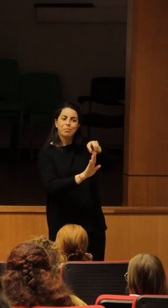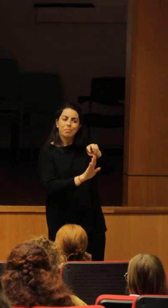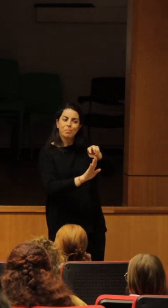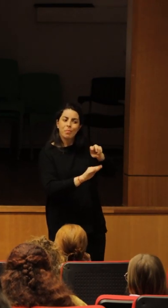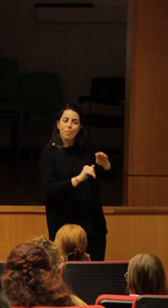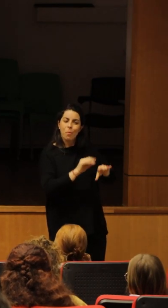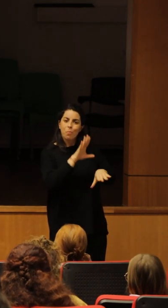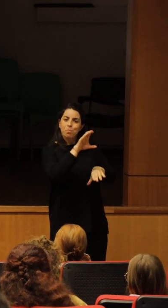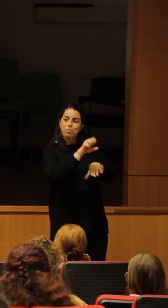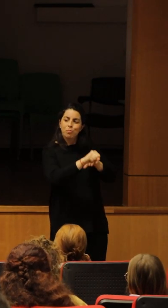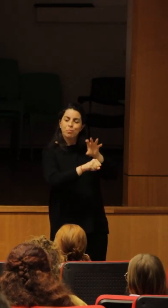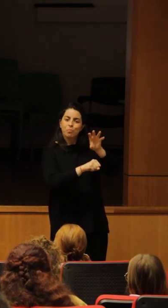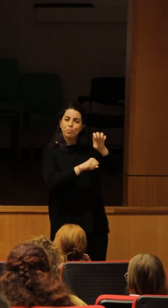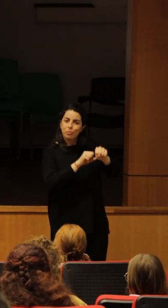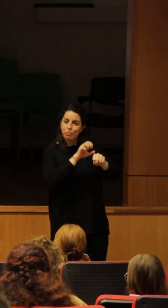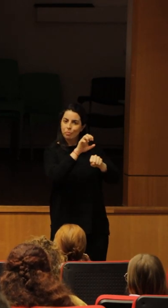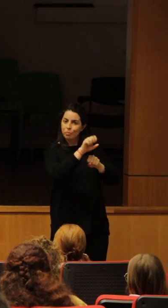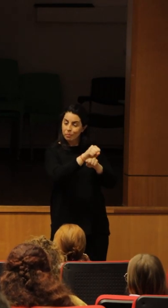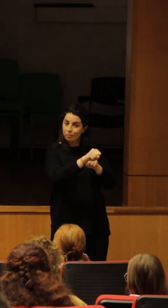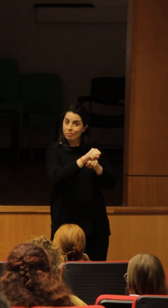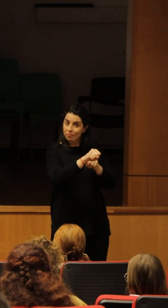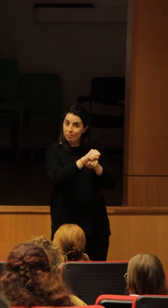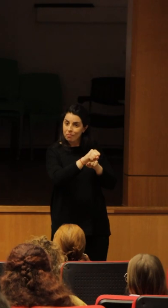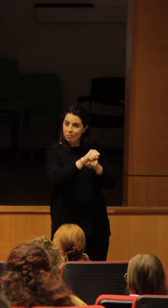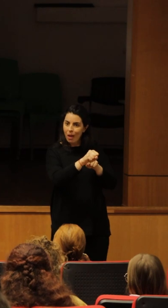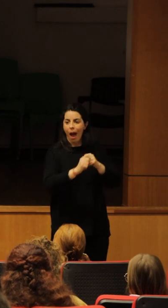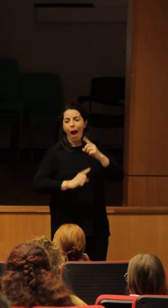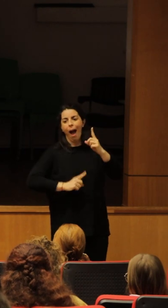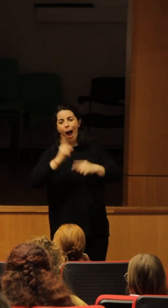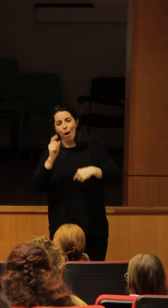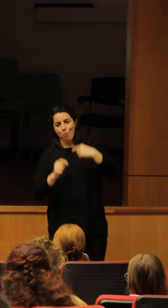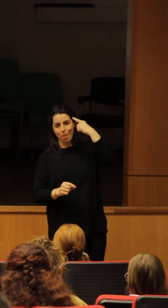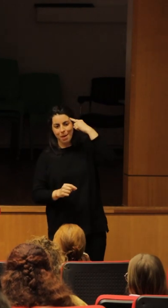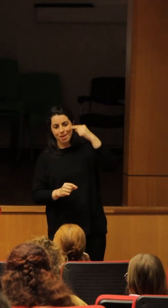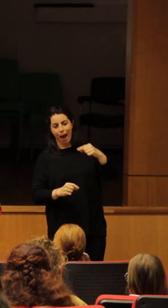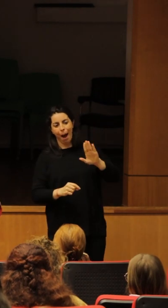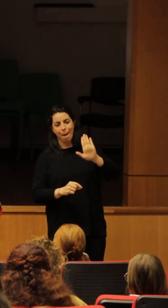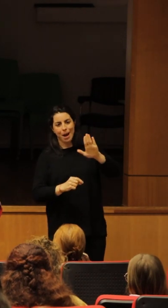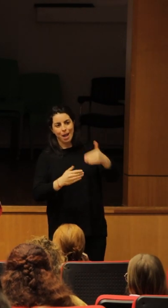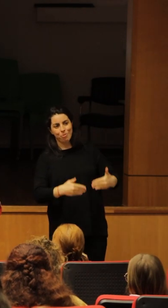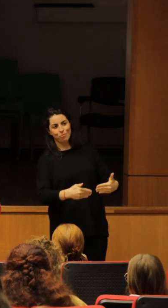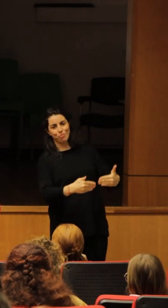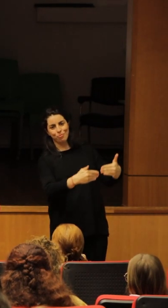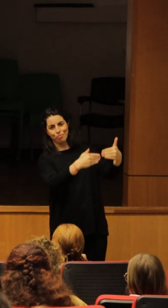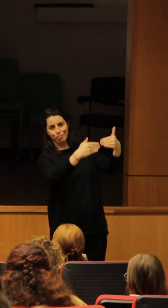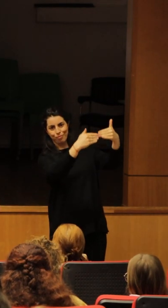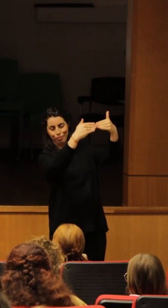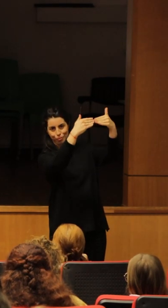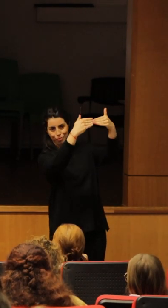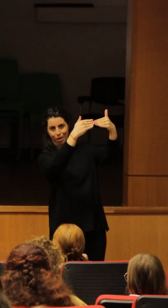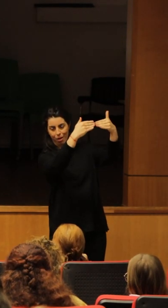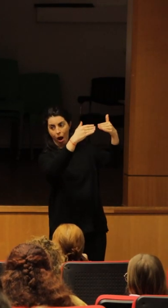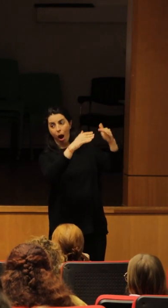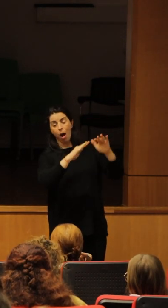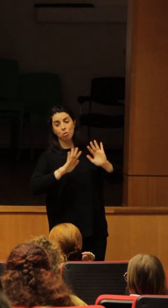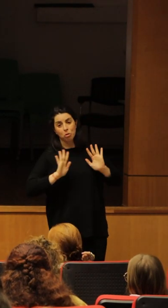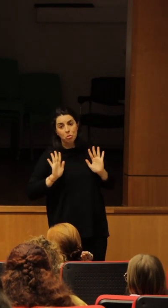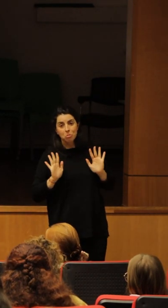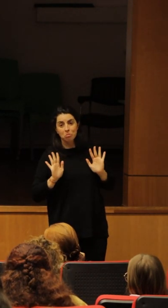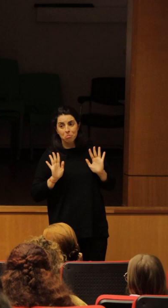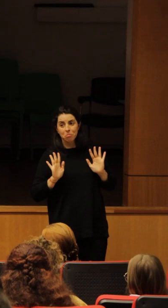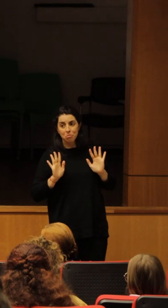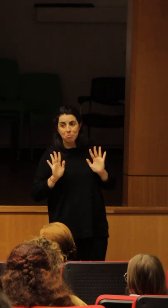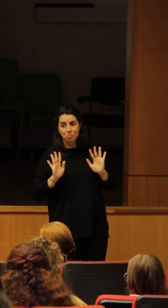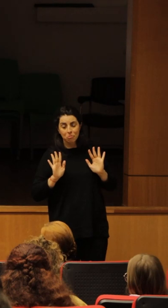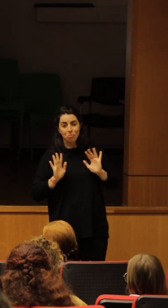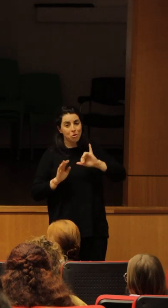very tall, very high wall. Y alguien puede decir, bueno, pero es una pared muy alta. Now we're talking business. Ah, bueno, estamos entrando